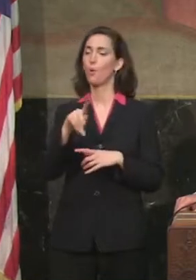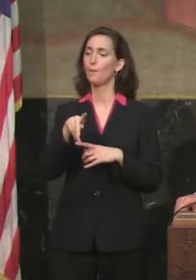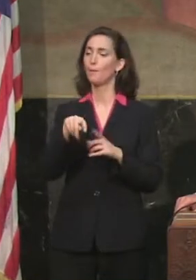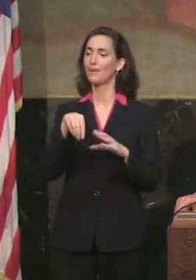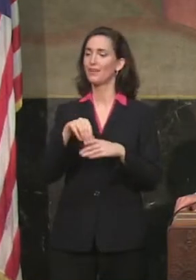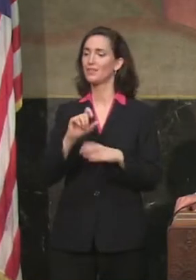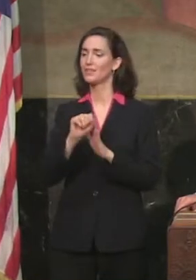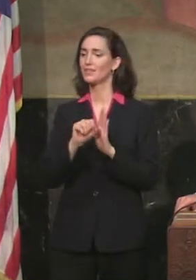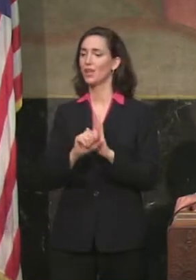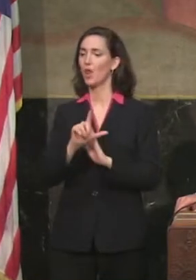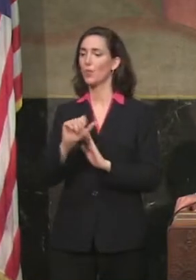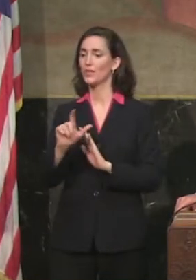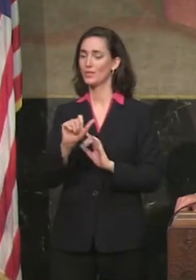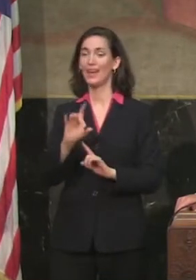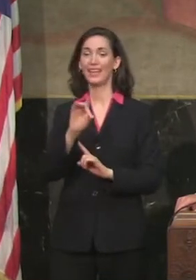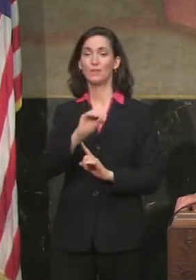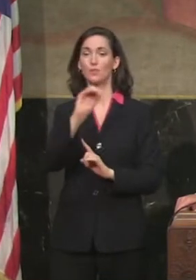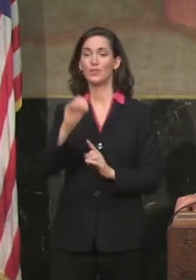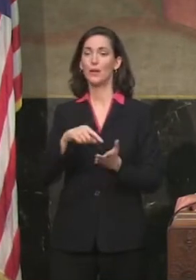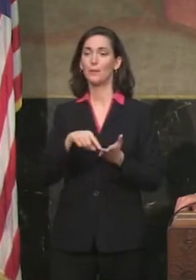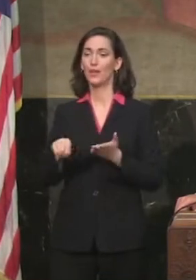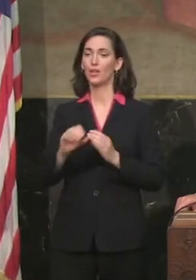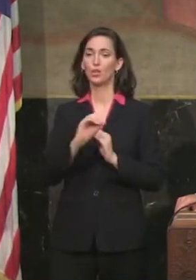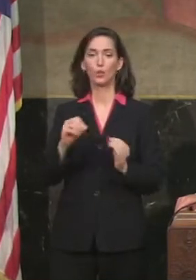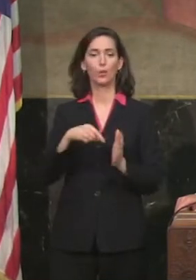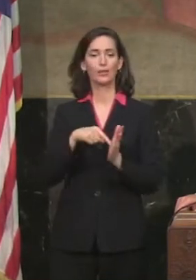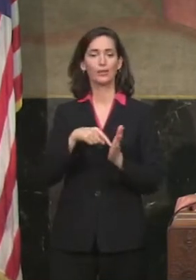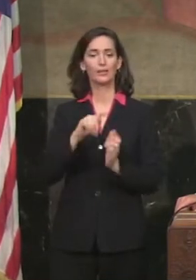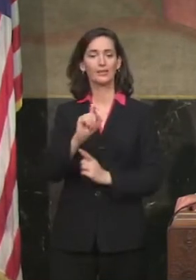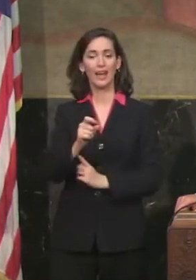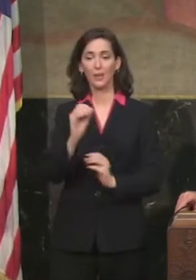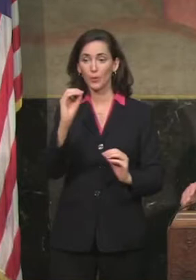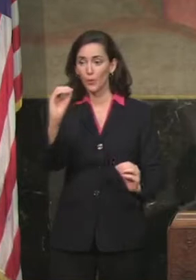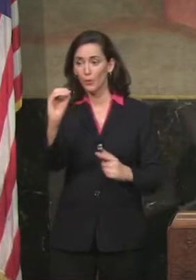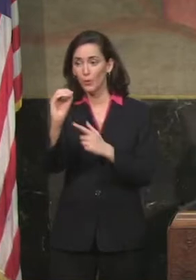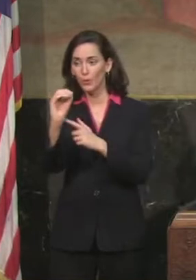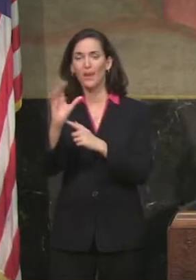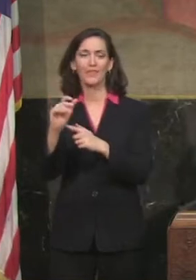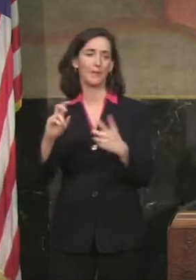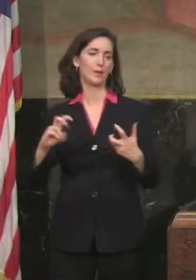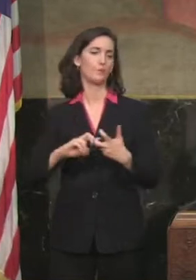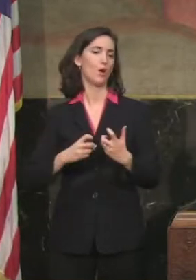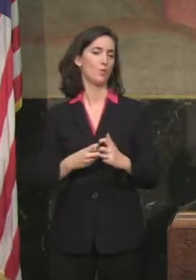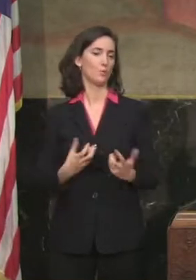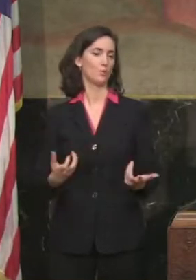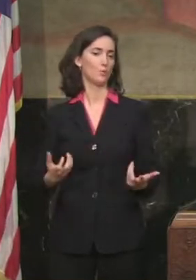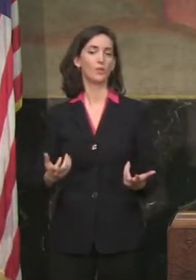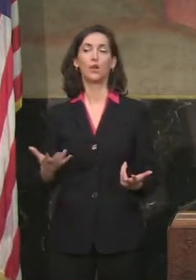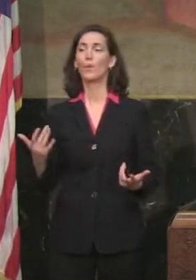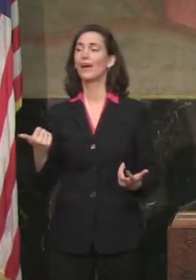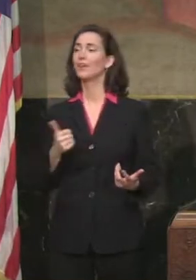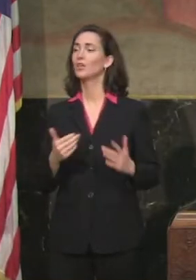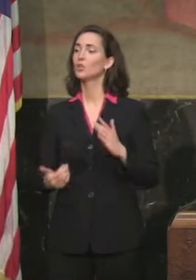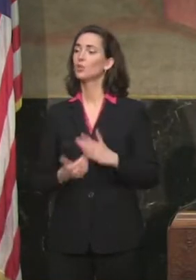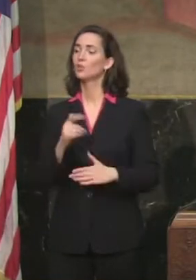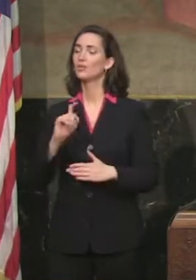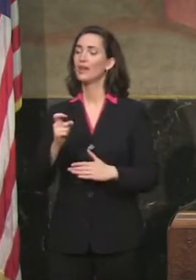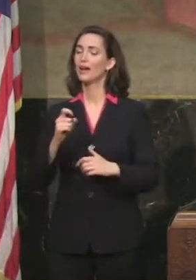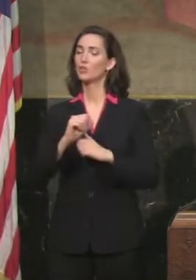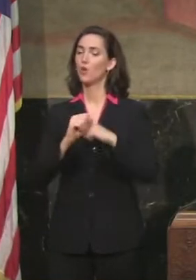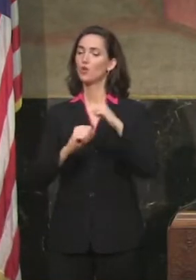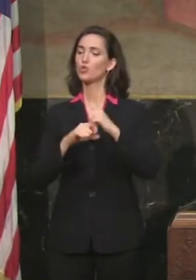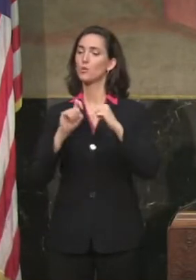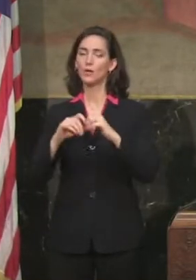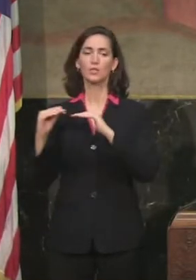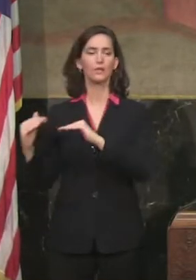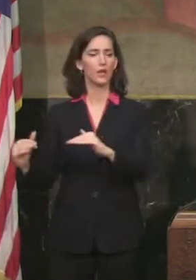of Louisiana pay no income tax is a real problem, because any new tax structure needs to be equitable, it needs to be